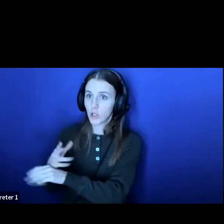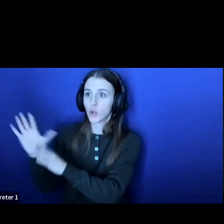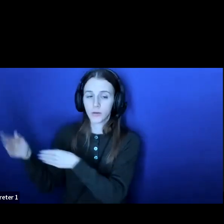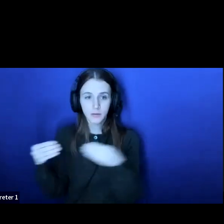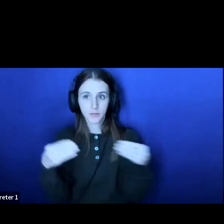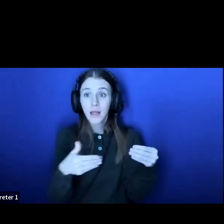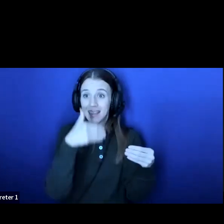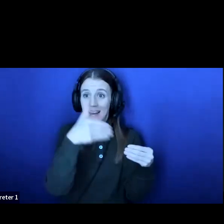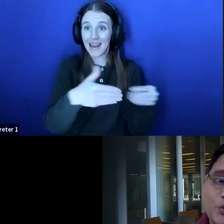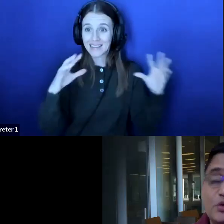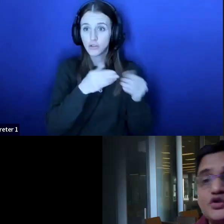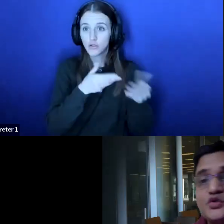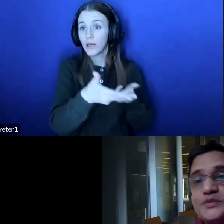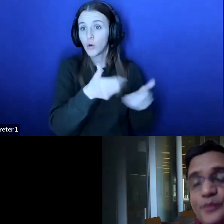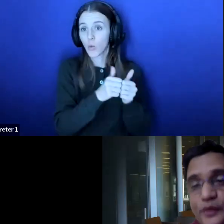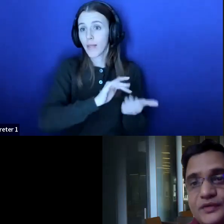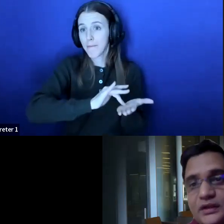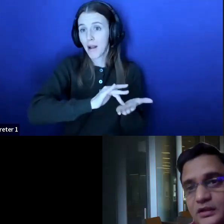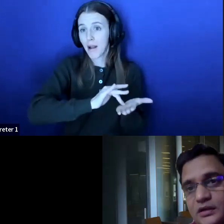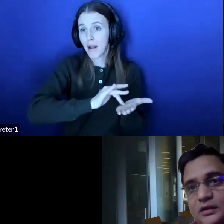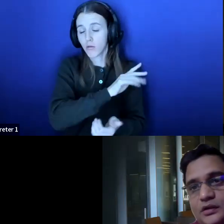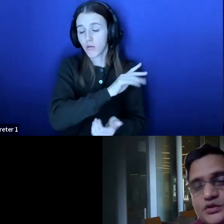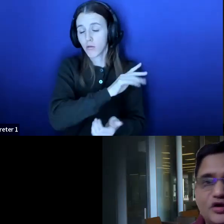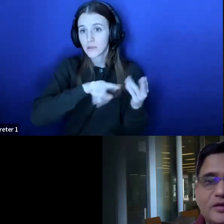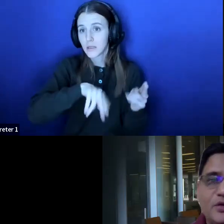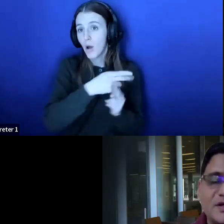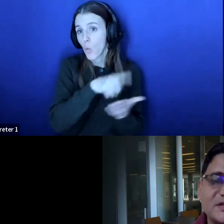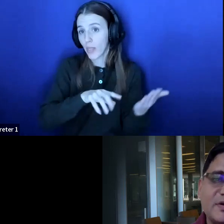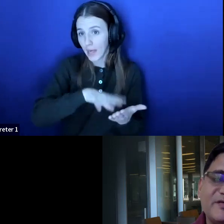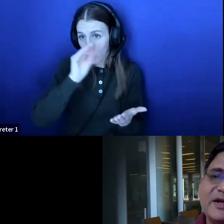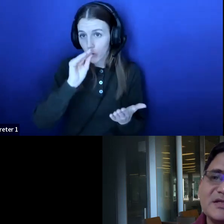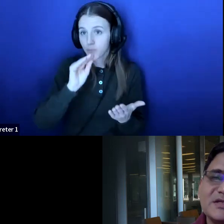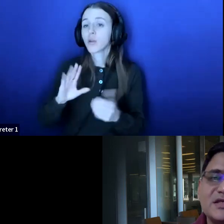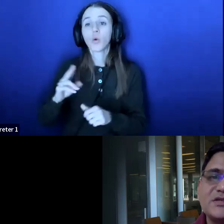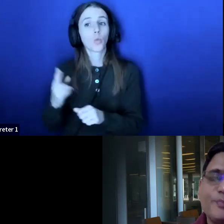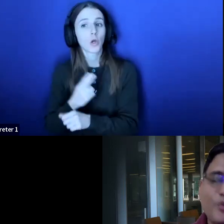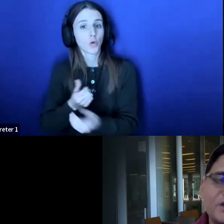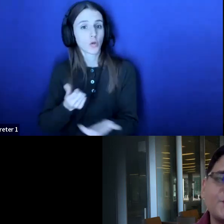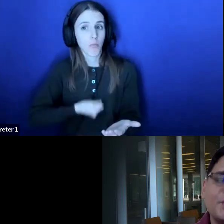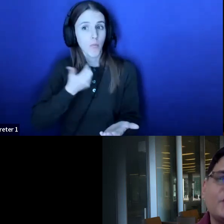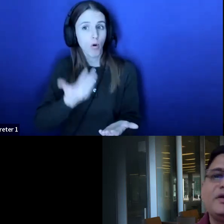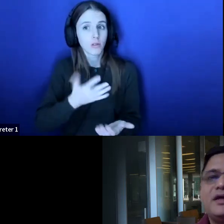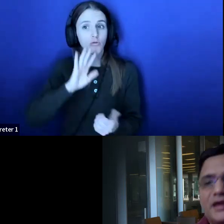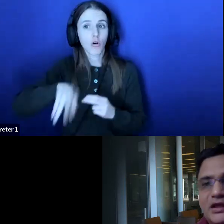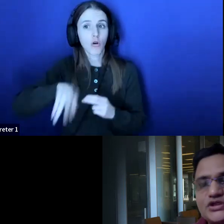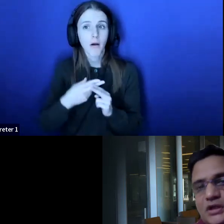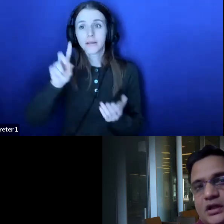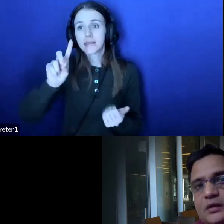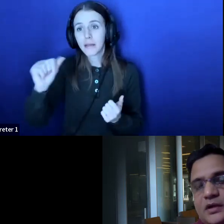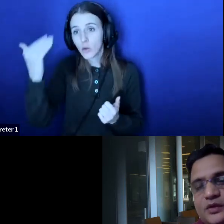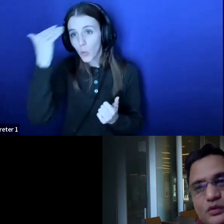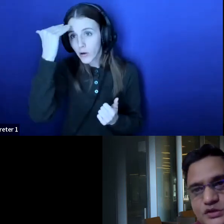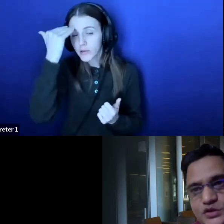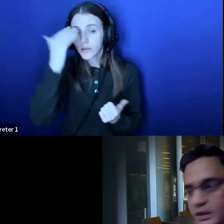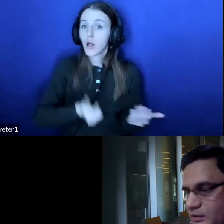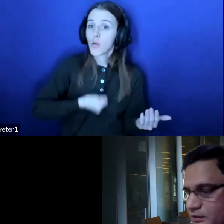learned. We also used poetry to talk about disability awareness. And these poems were not only in English,